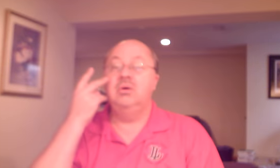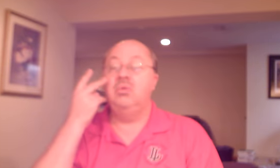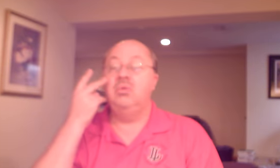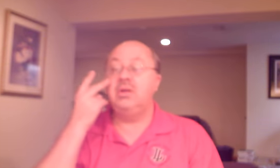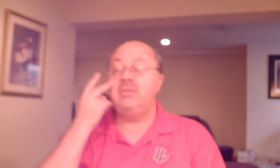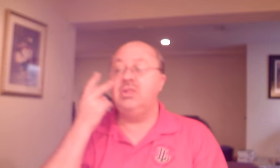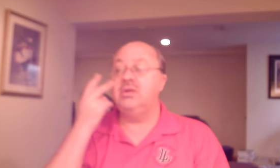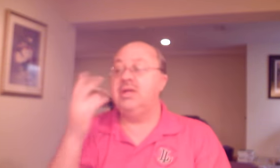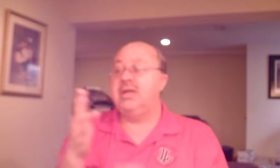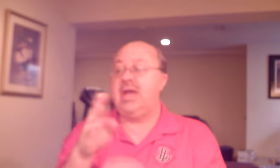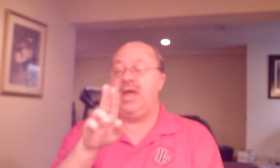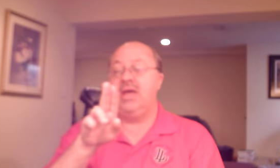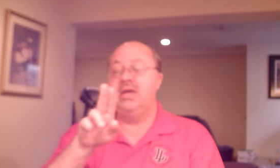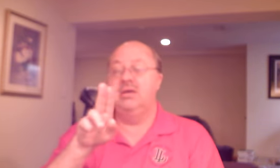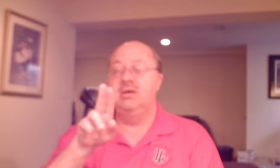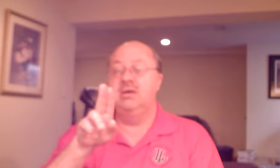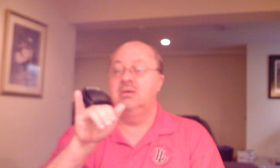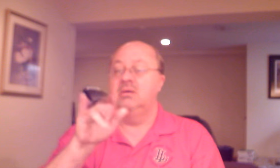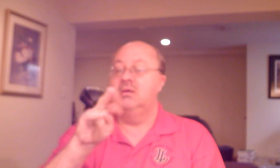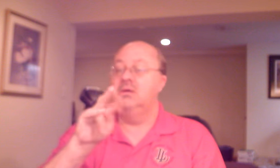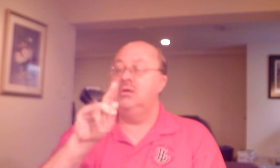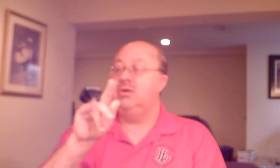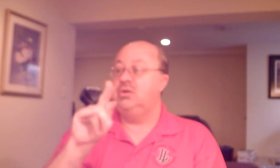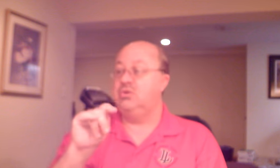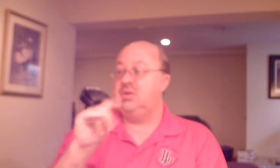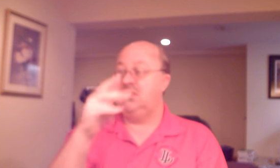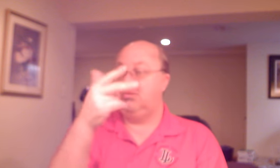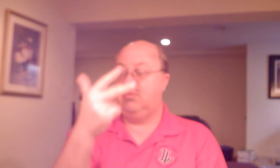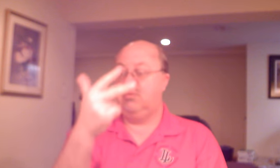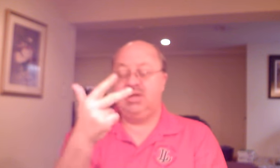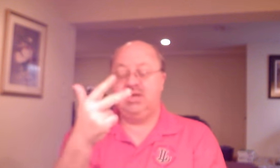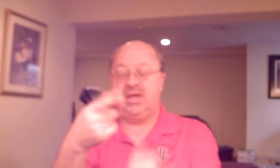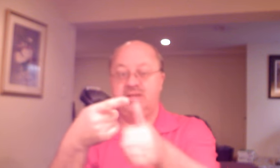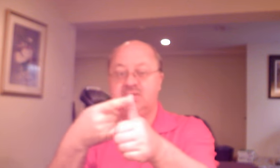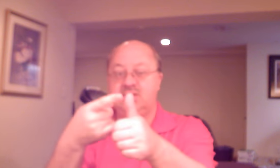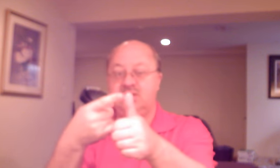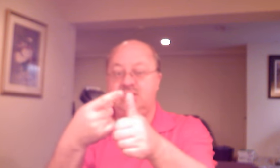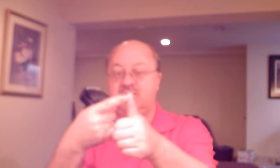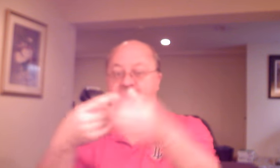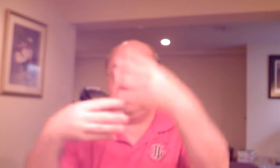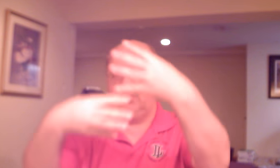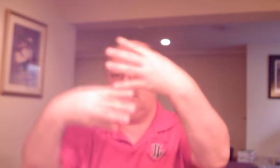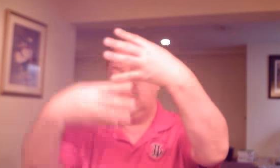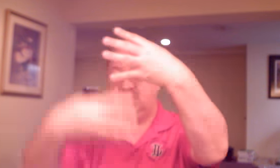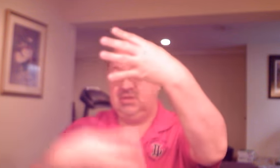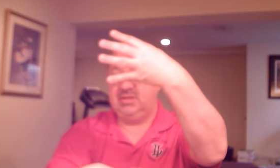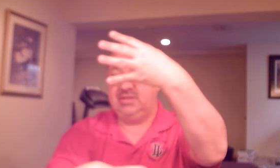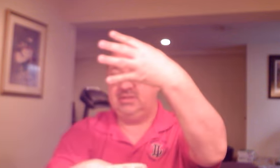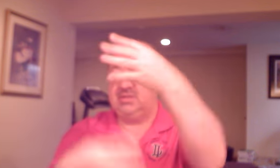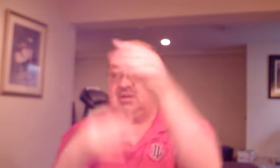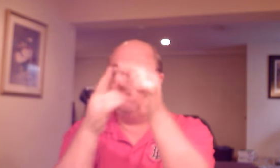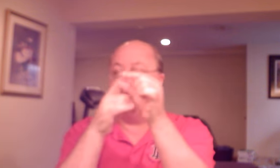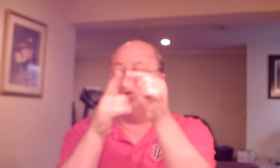We're going to be looking at Unit 3, and it's going to be the first list of